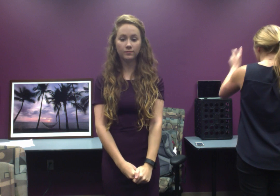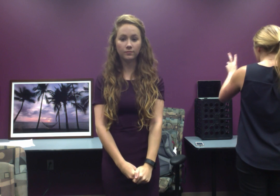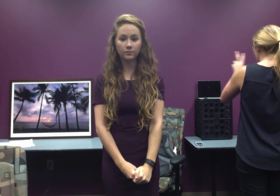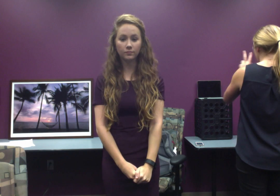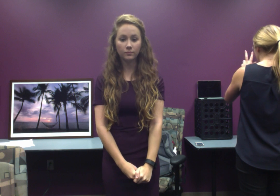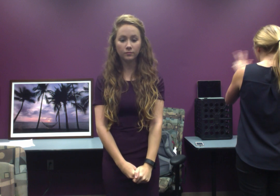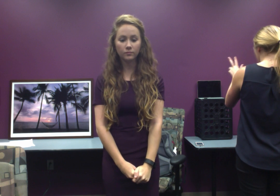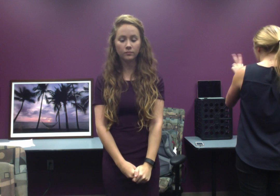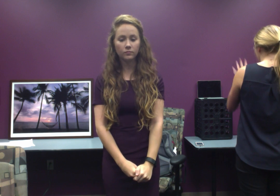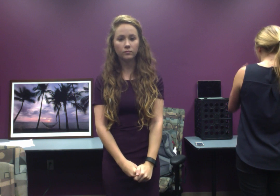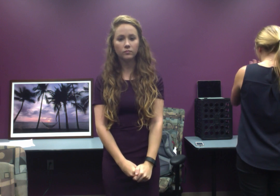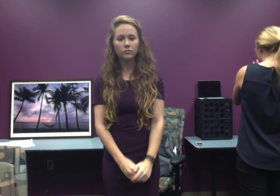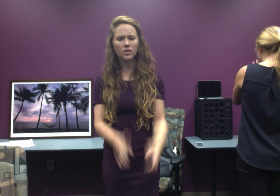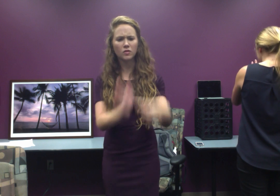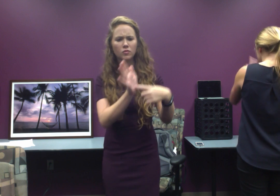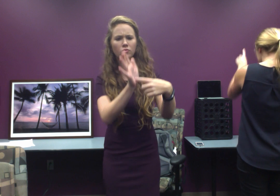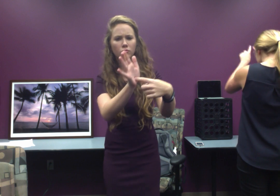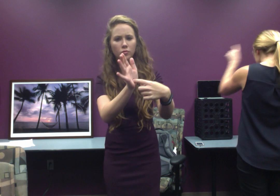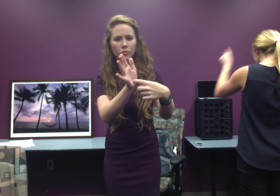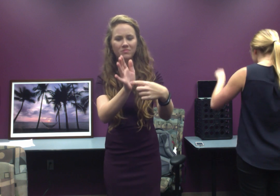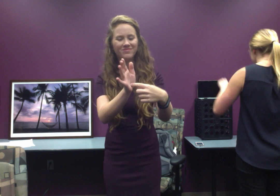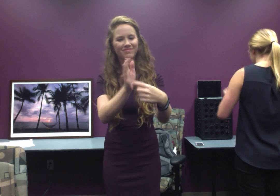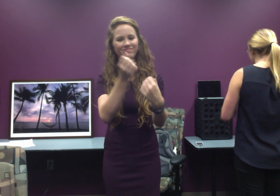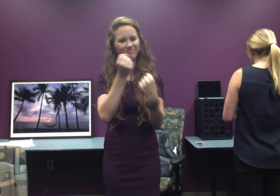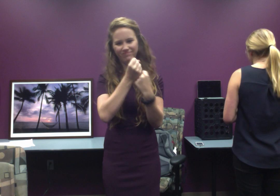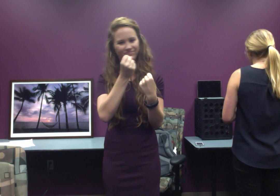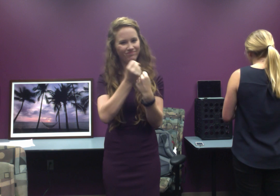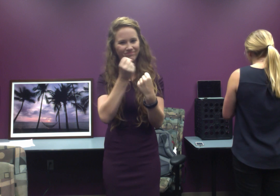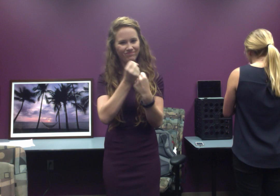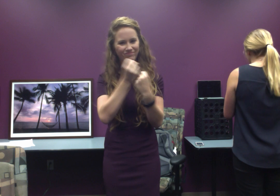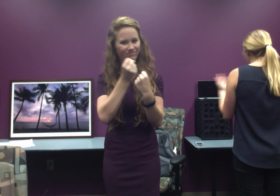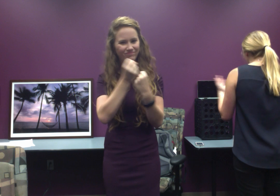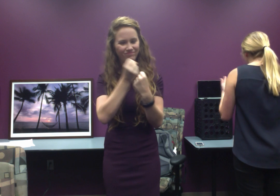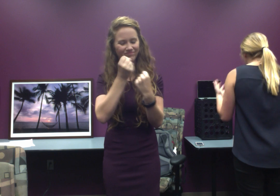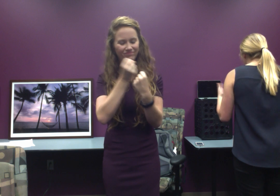This is going to show you the lack of support that Washington had at the beginning of the war.